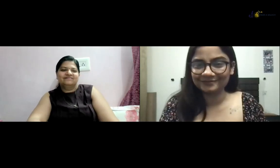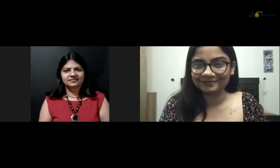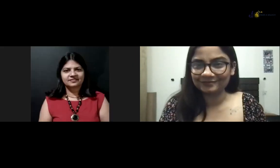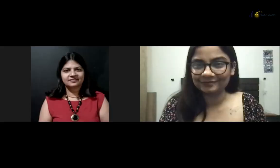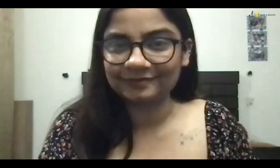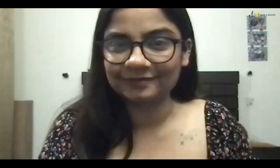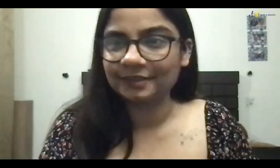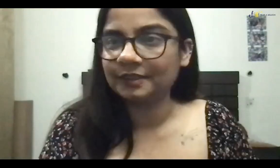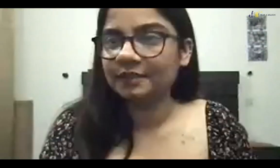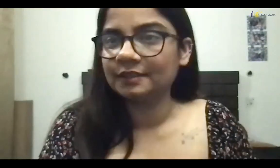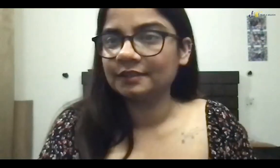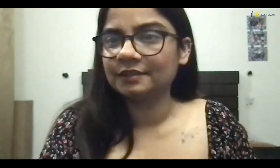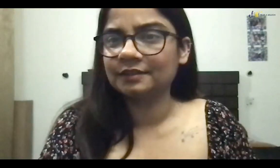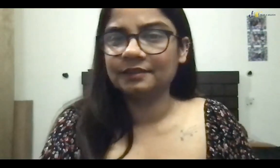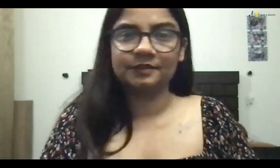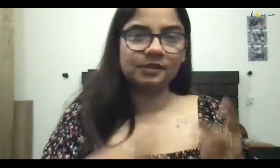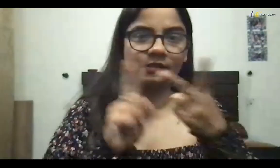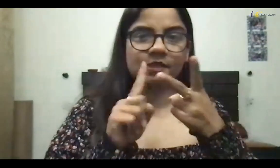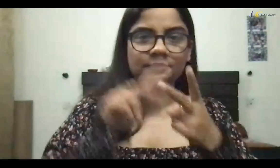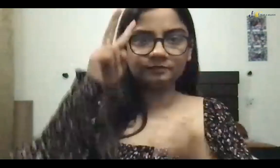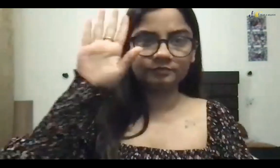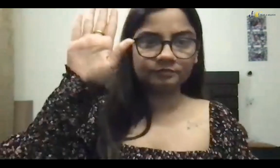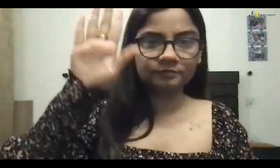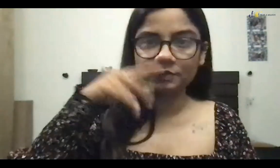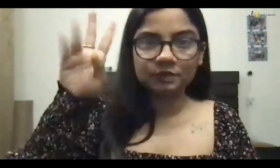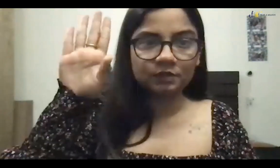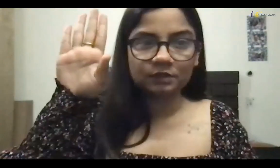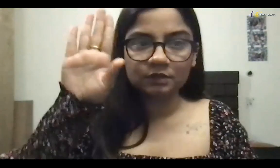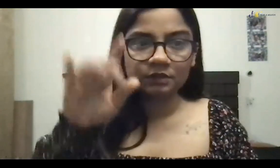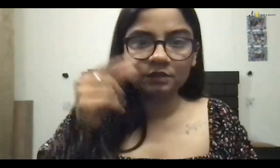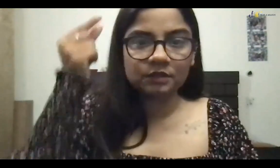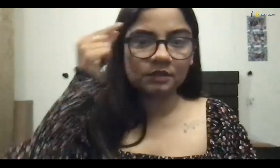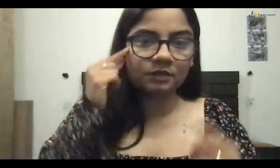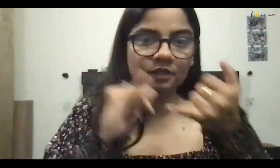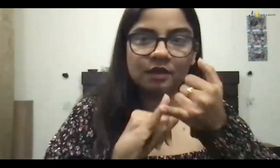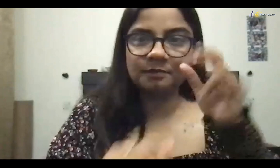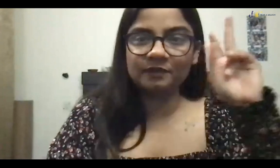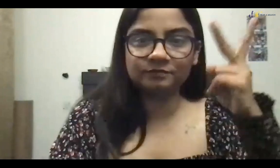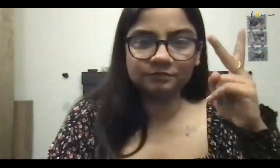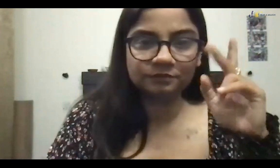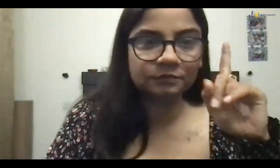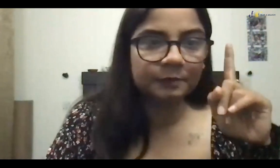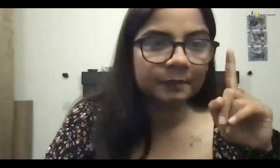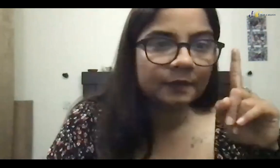Okay. So second questions